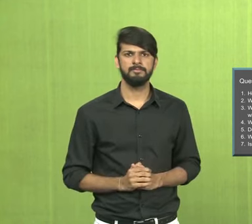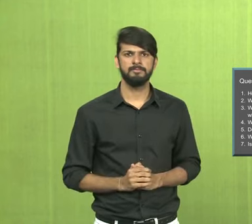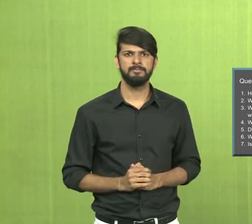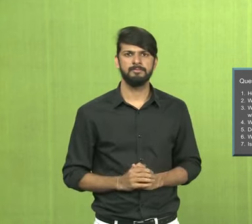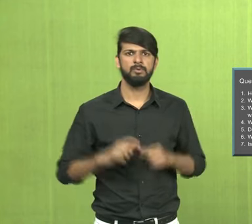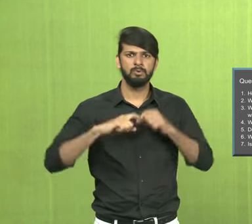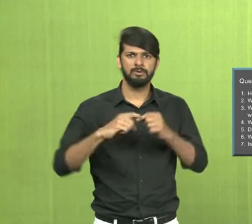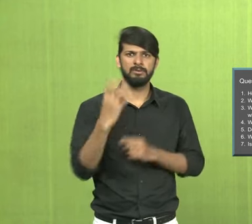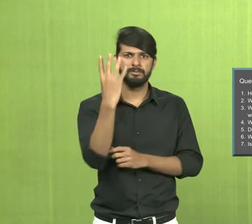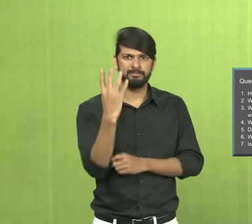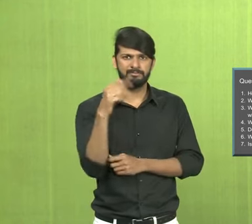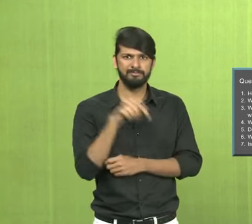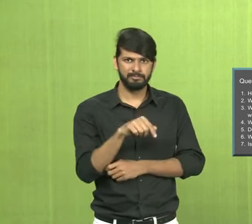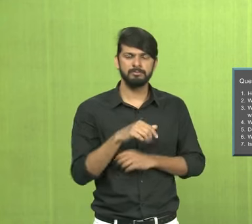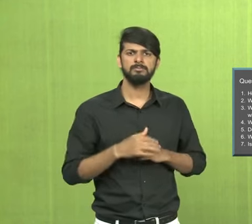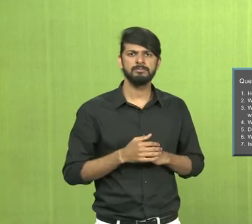them? Question number 4.